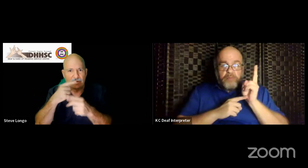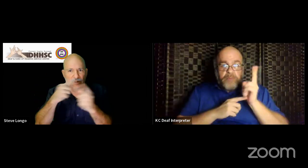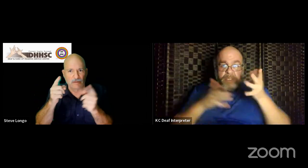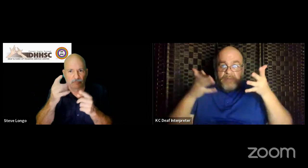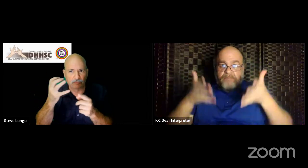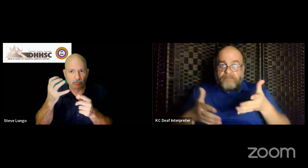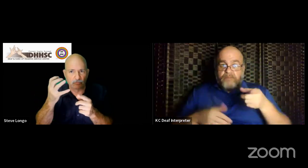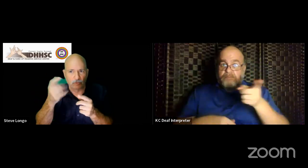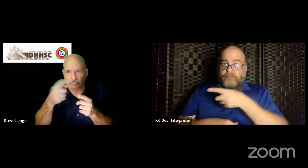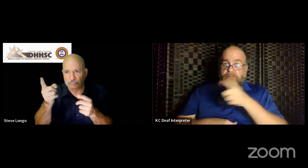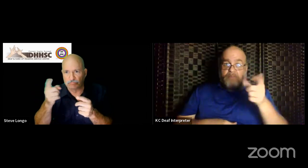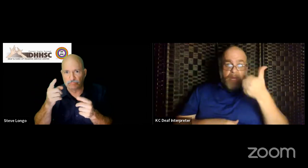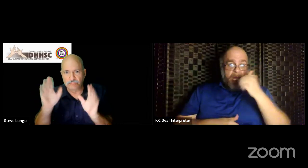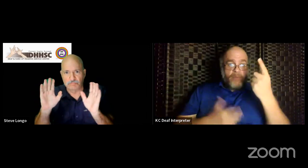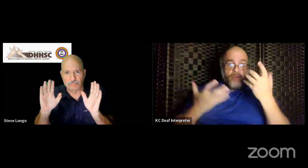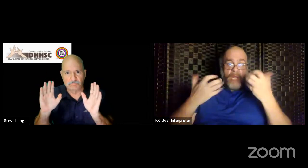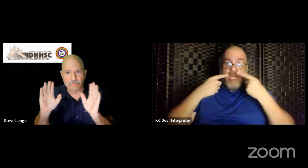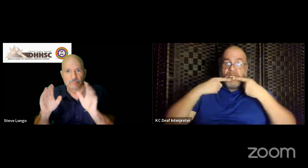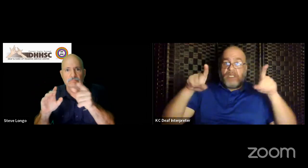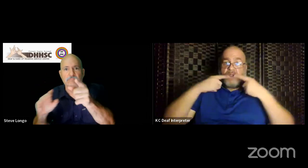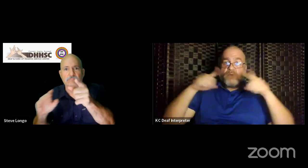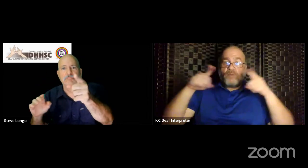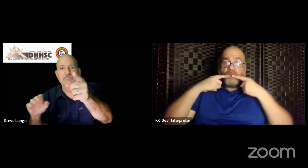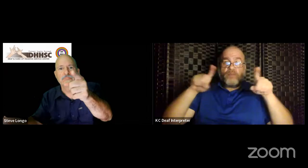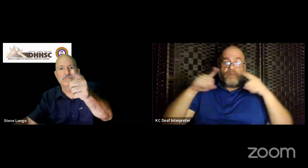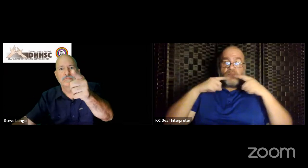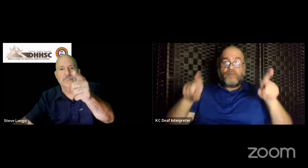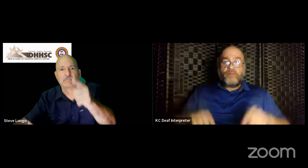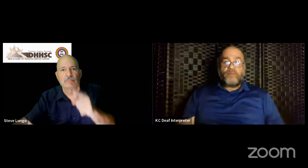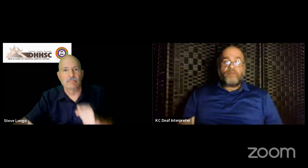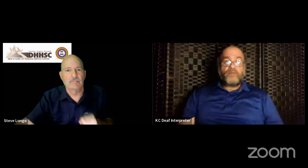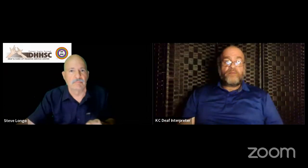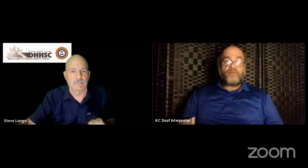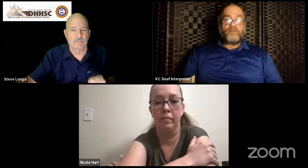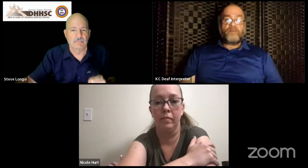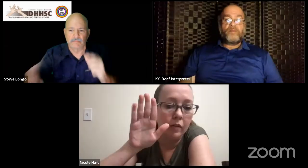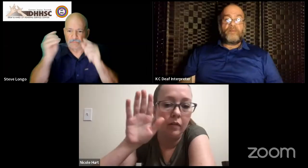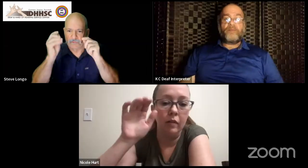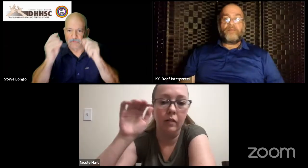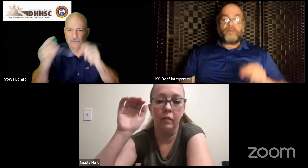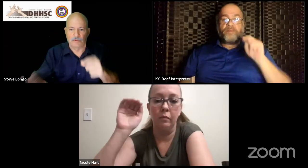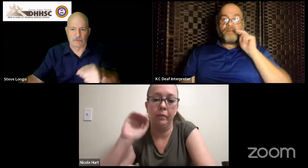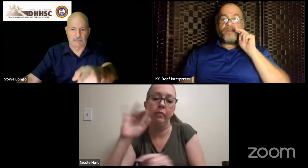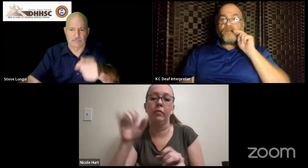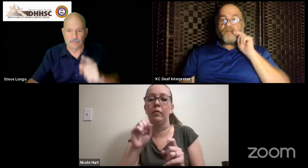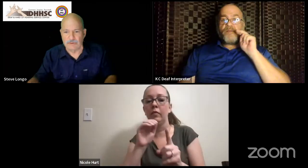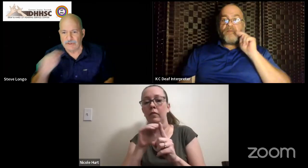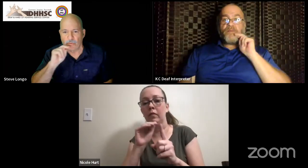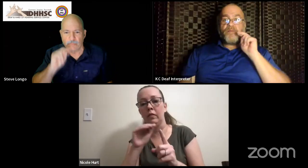Are there any announcements in the last couple of minutes that we have?